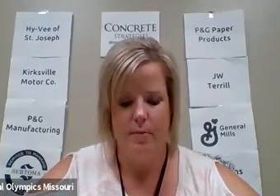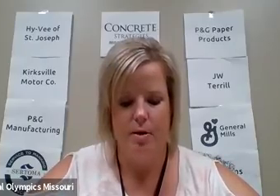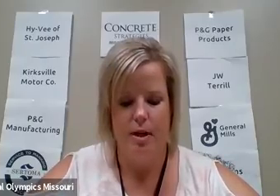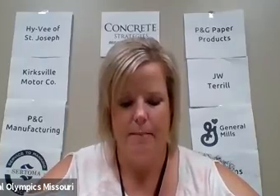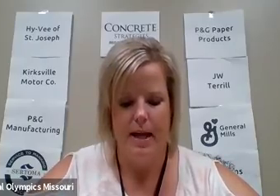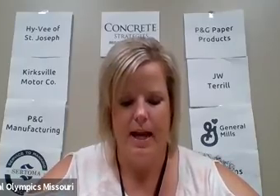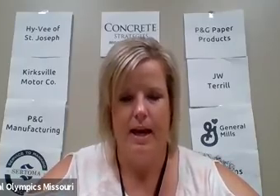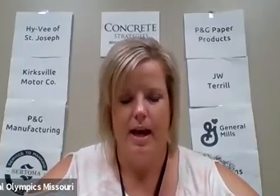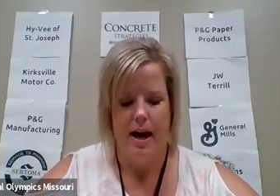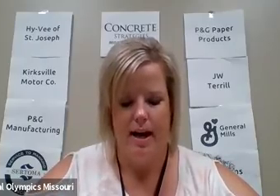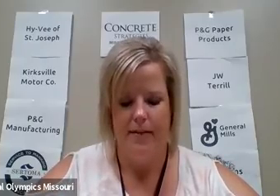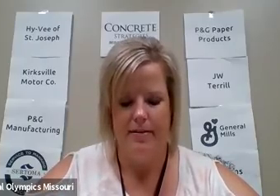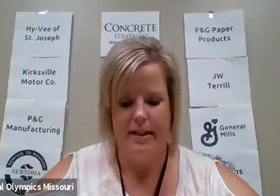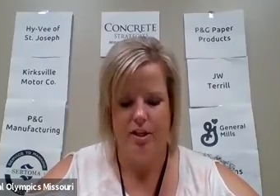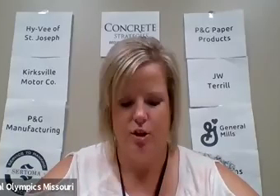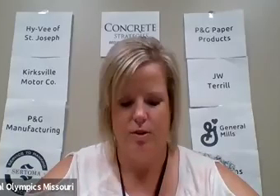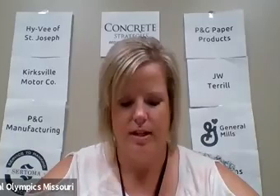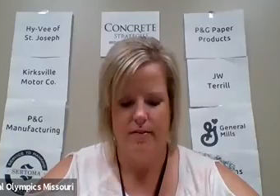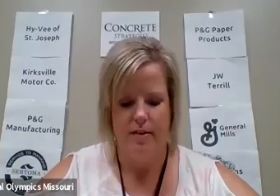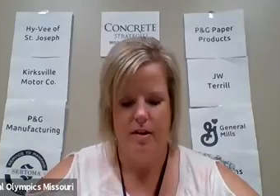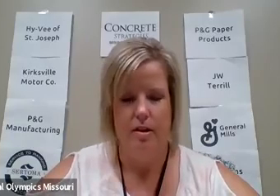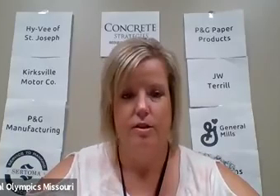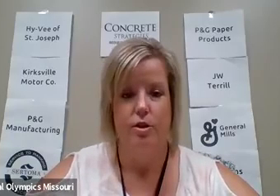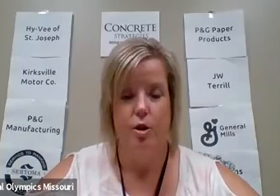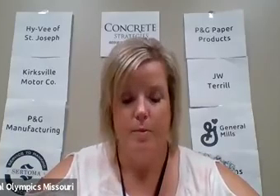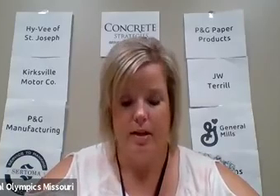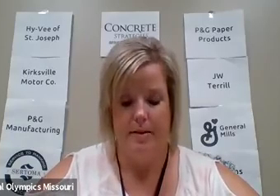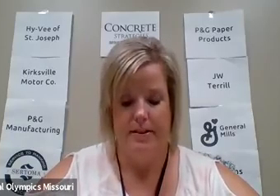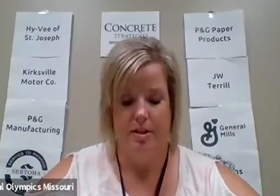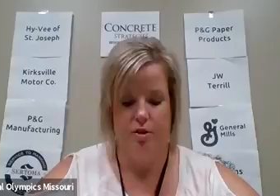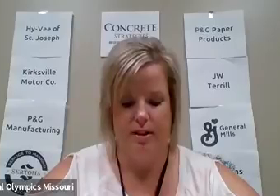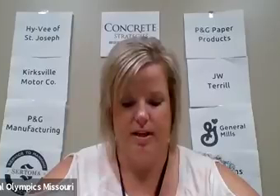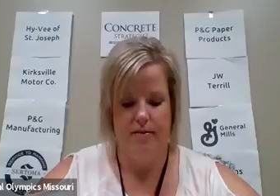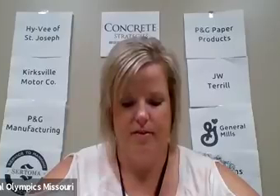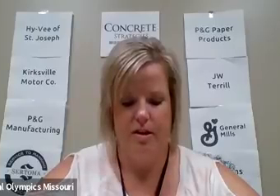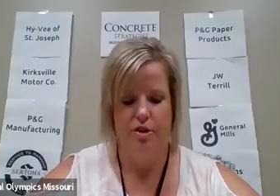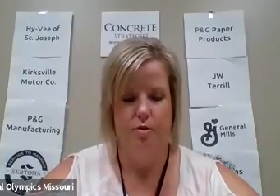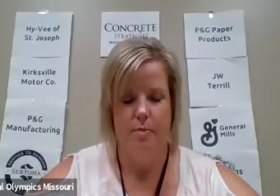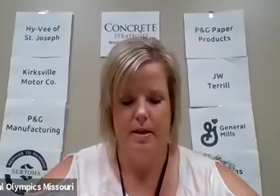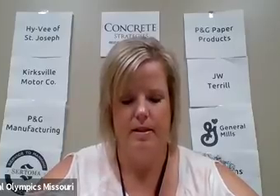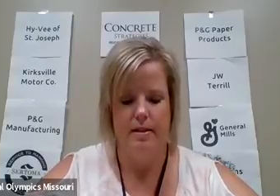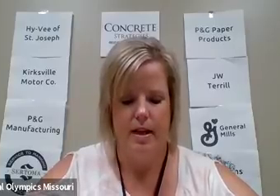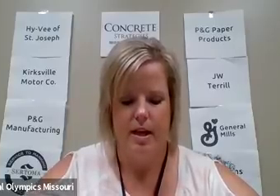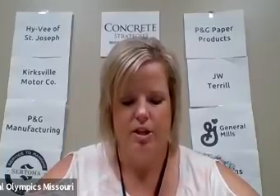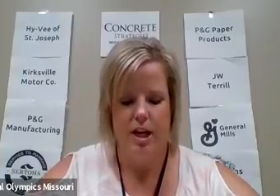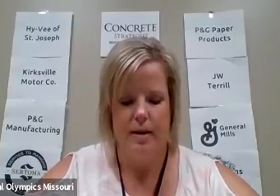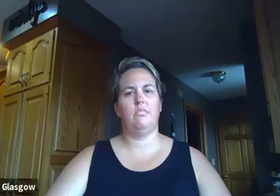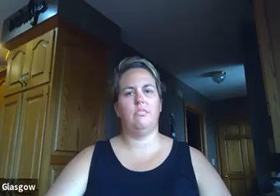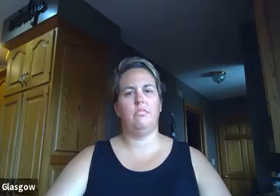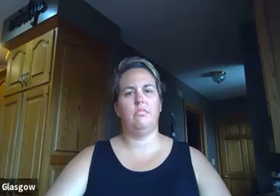Motor Company, Hy-Vee of St. Joseph, Sertoma Club of St. Joseph, General Mills, J.W.